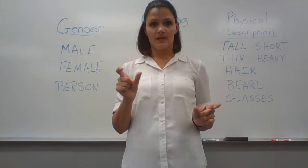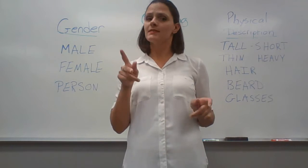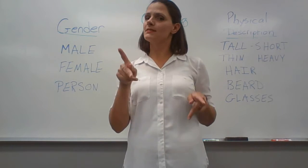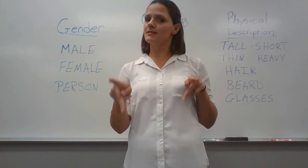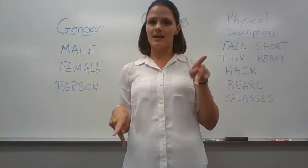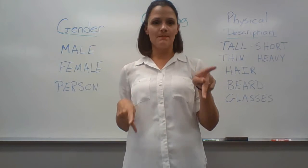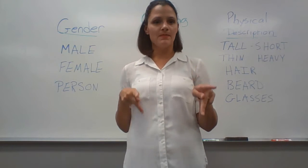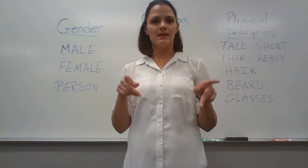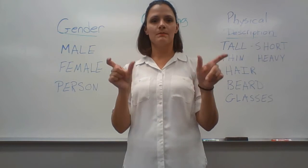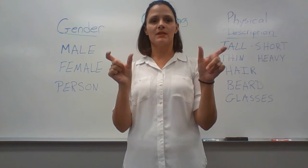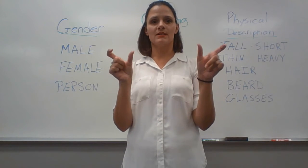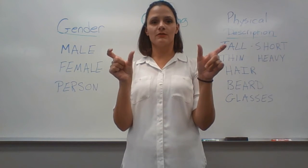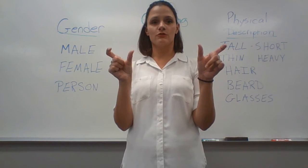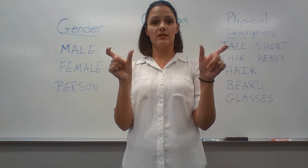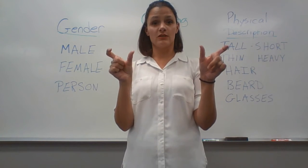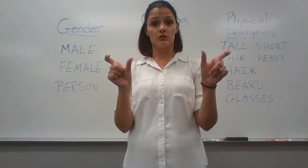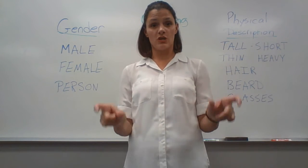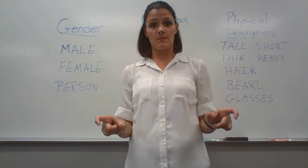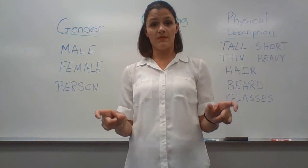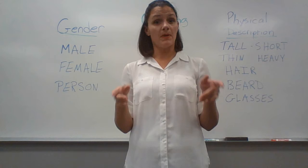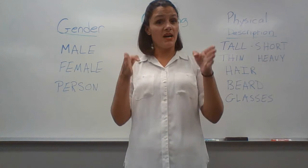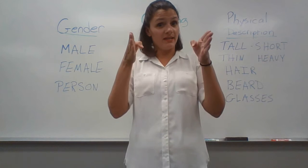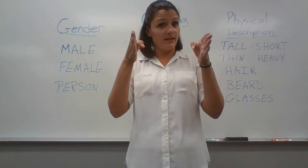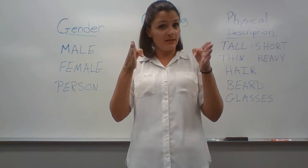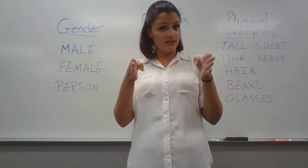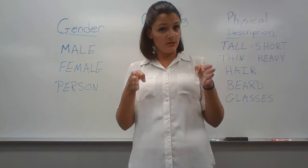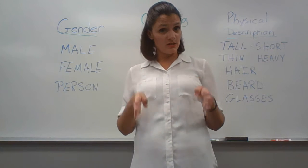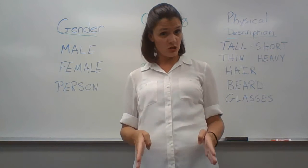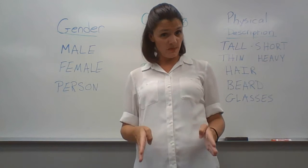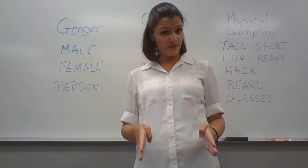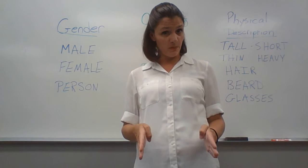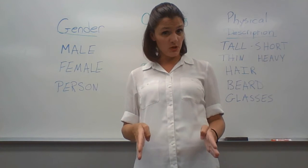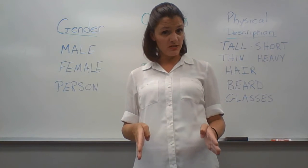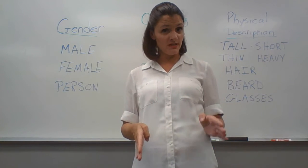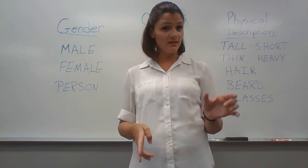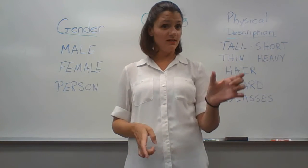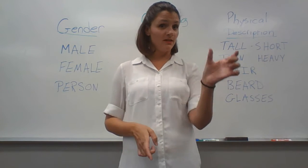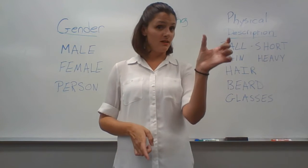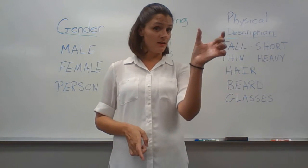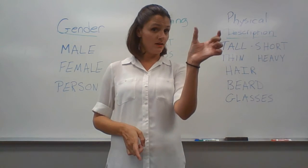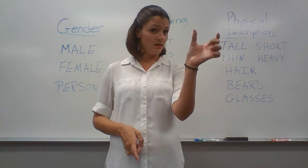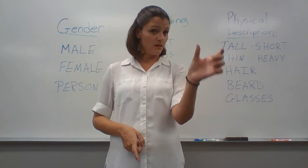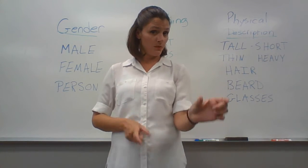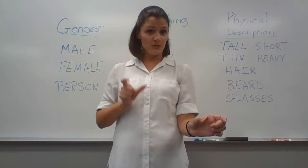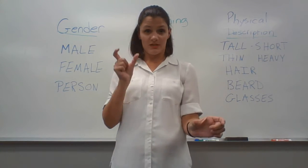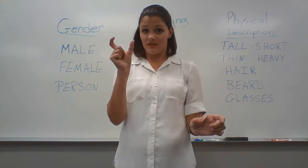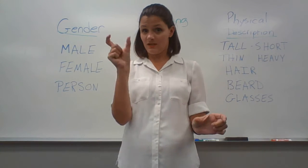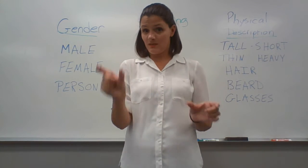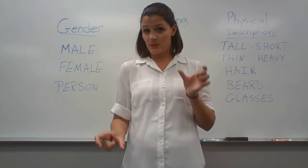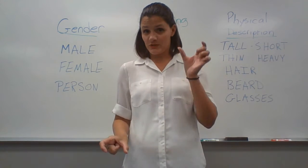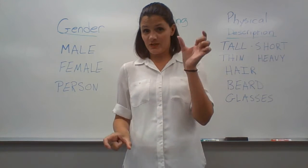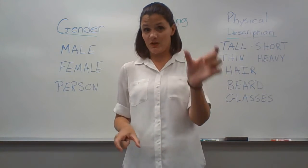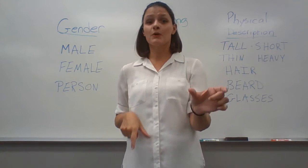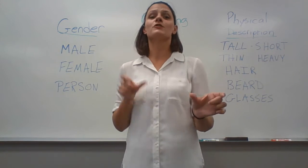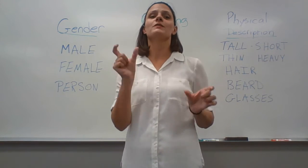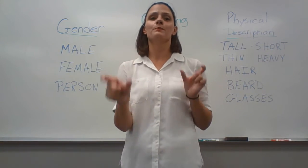The same thing, but it's illustrating the shape of a body, like this is the shape of a person, a person, a person, a person,